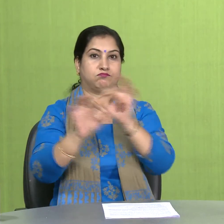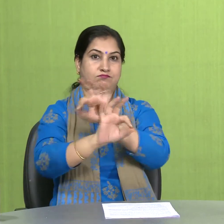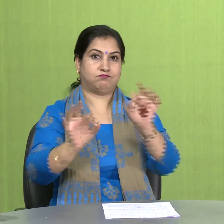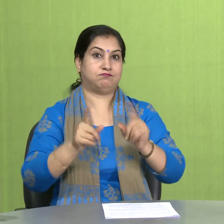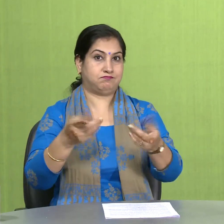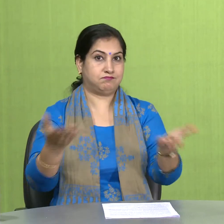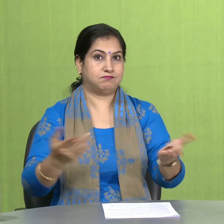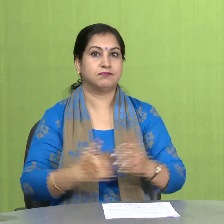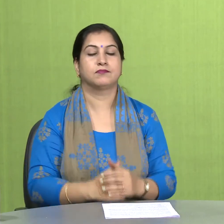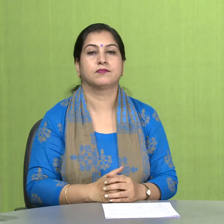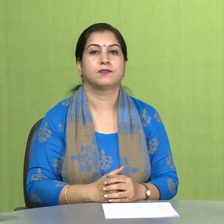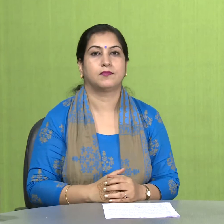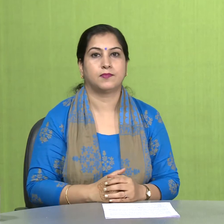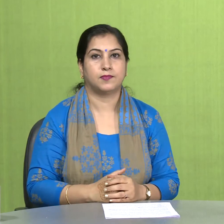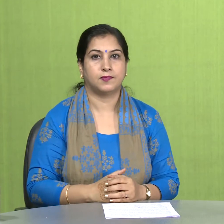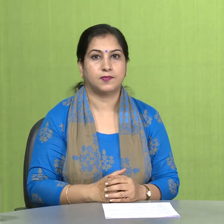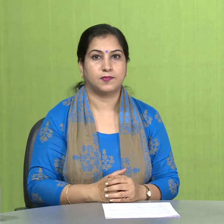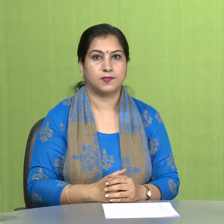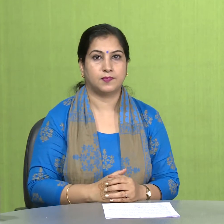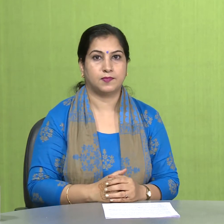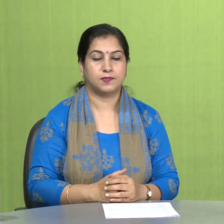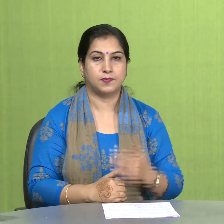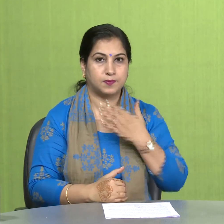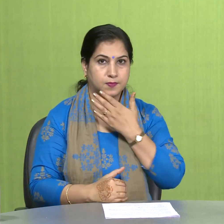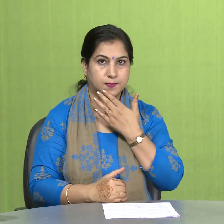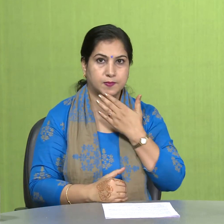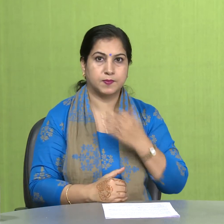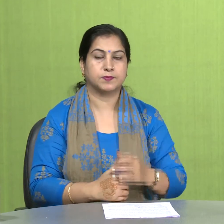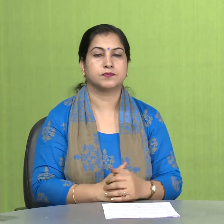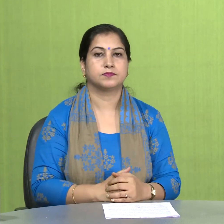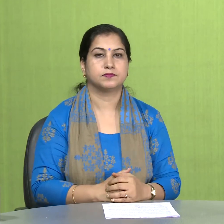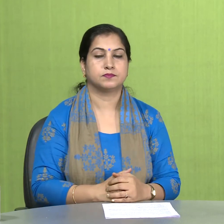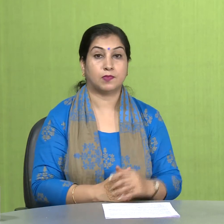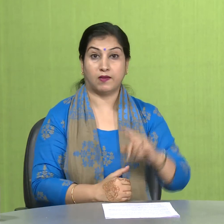Your first question is,